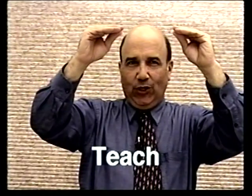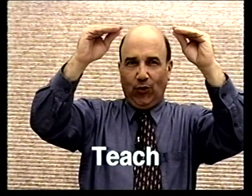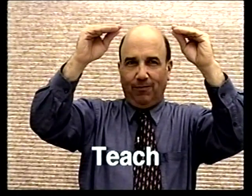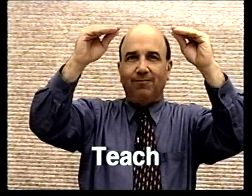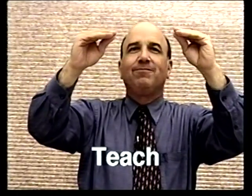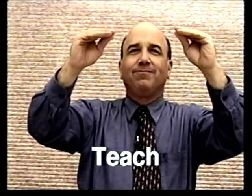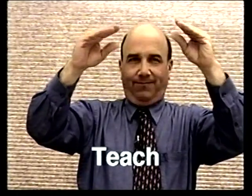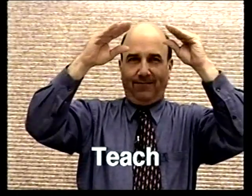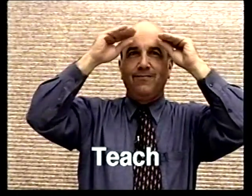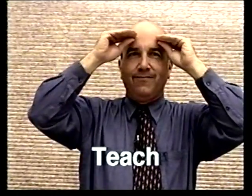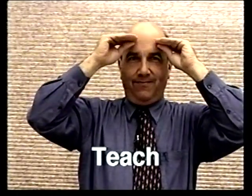Teach.